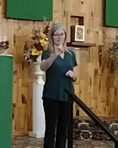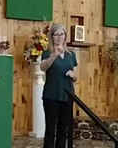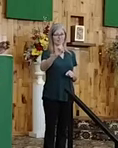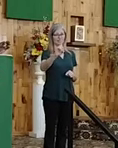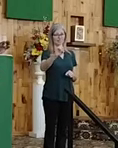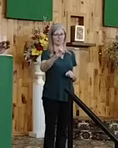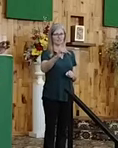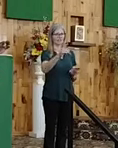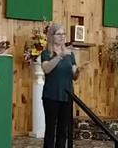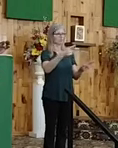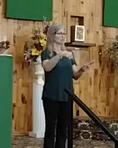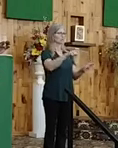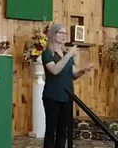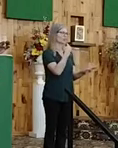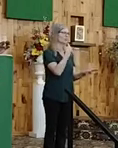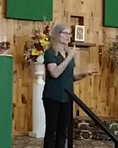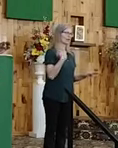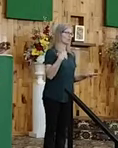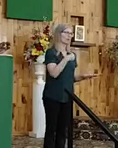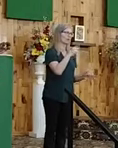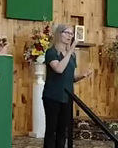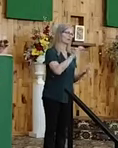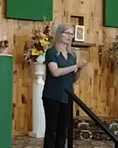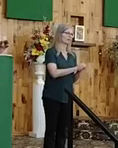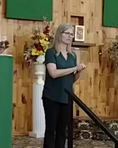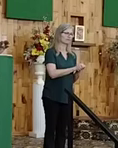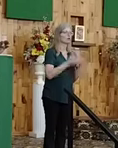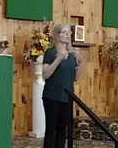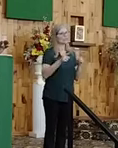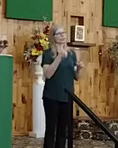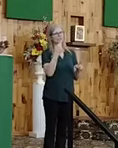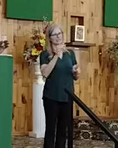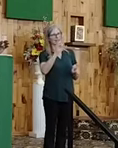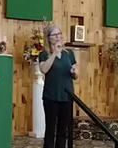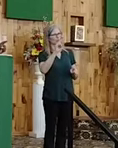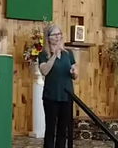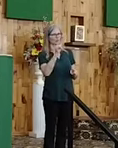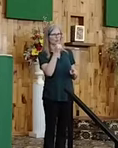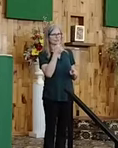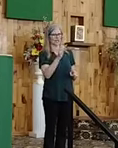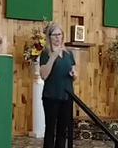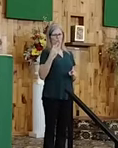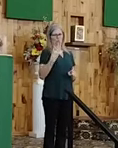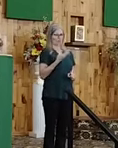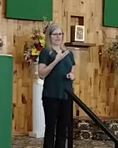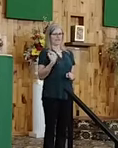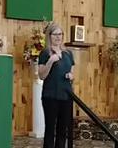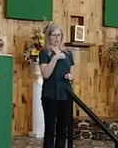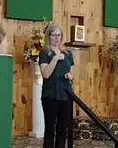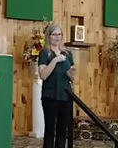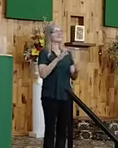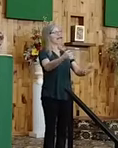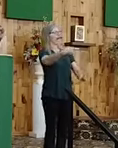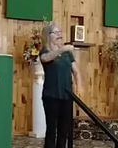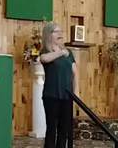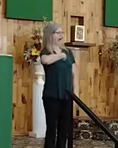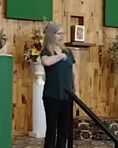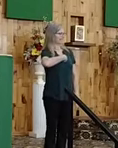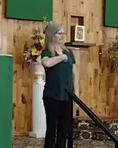you do not say, we believe. When you say the creed, you do not say, we believe. It is, I believe. It is a